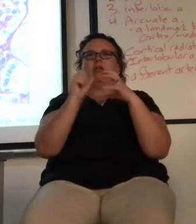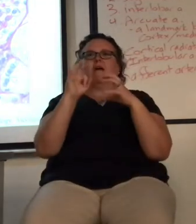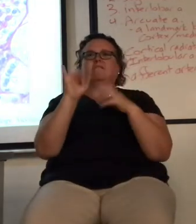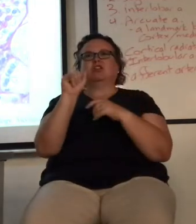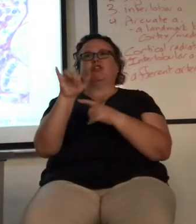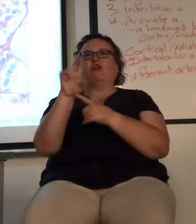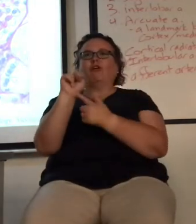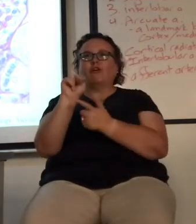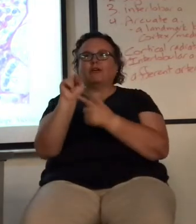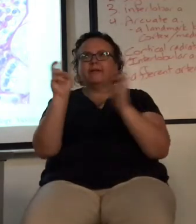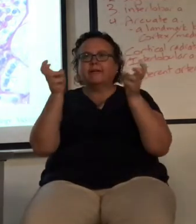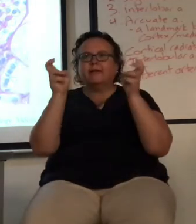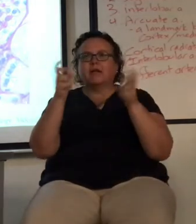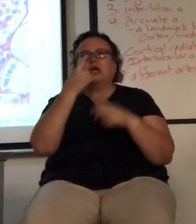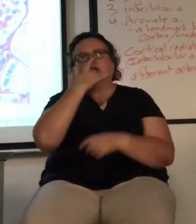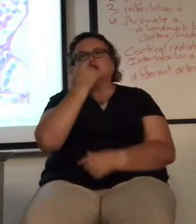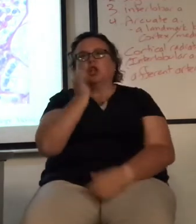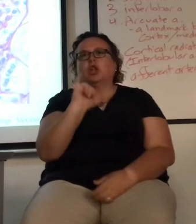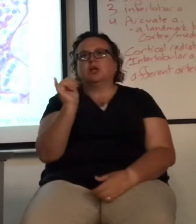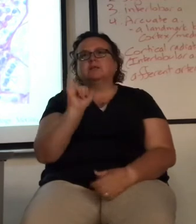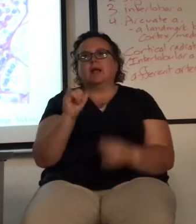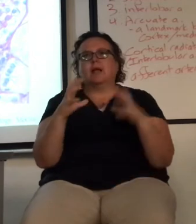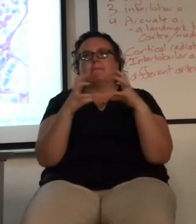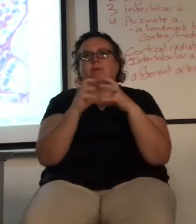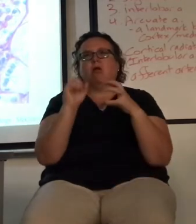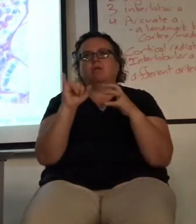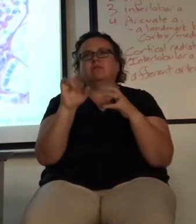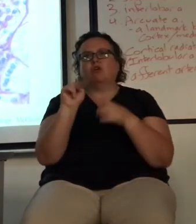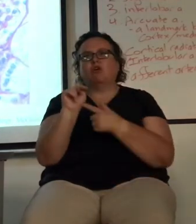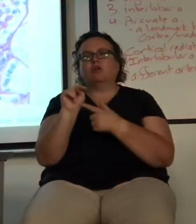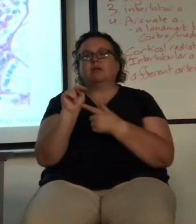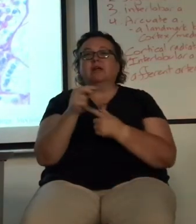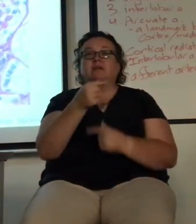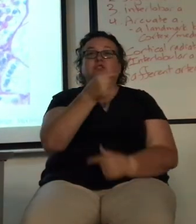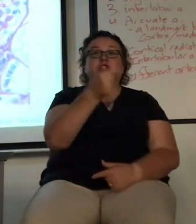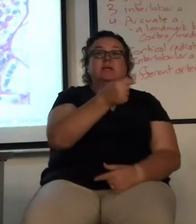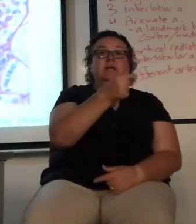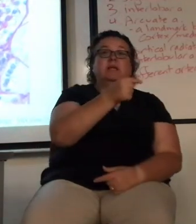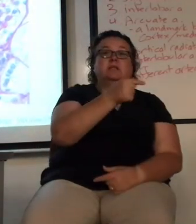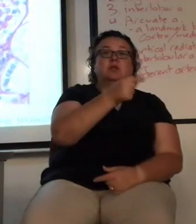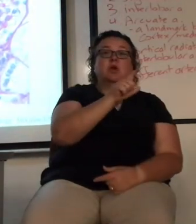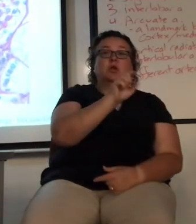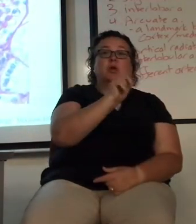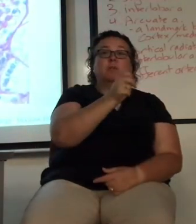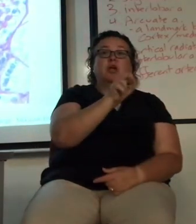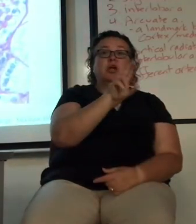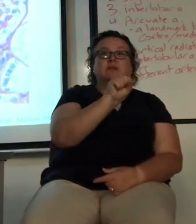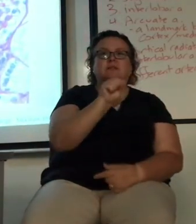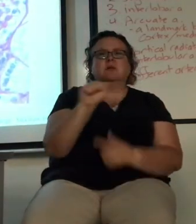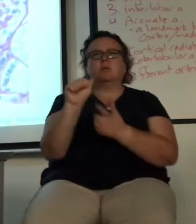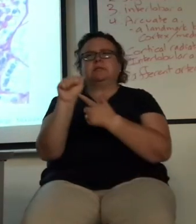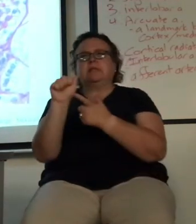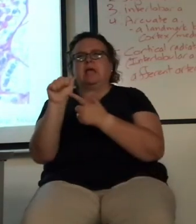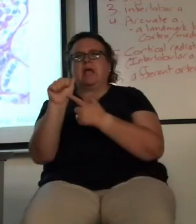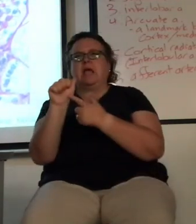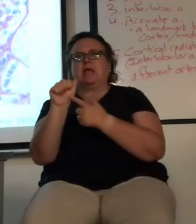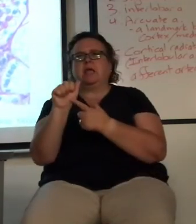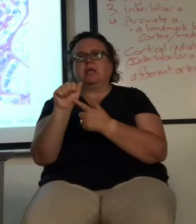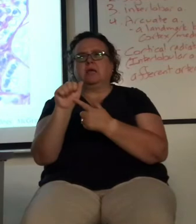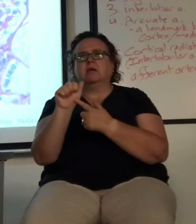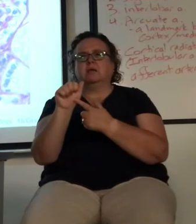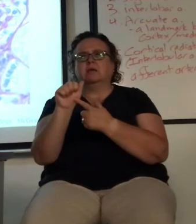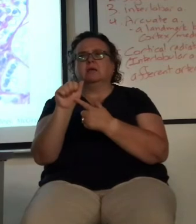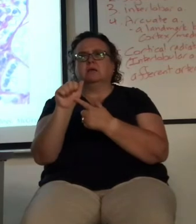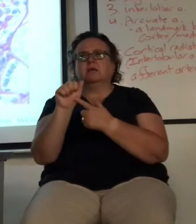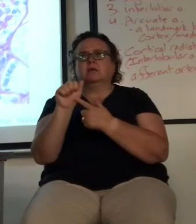yarn. If that G is glomerulus, what's the A going into it? Afferent